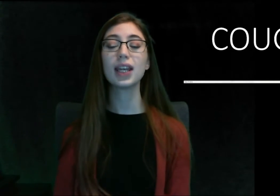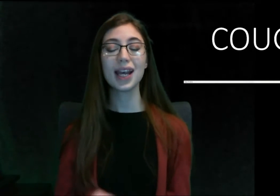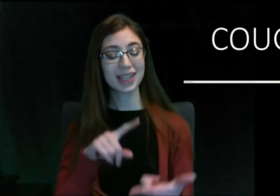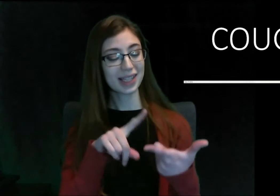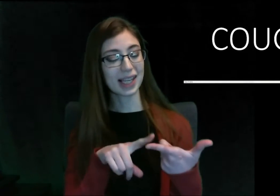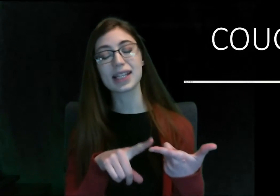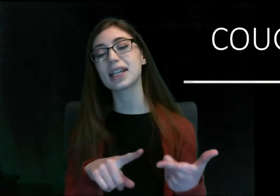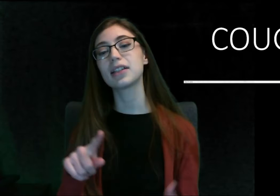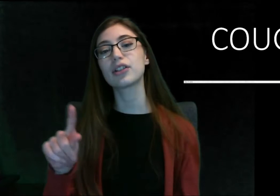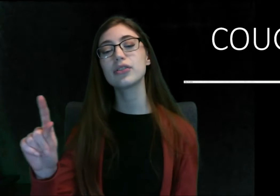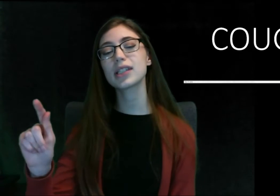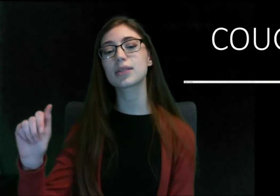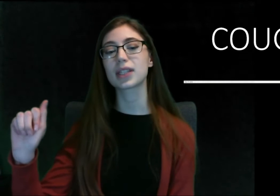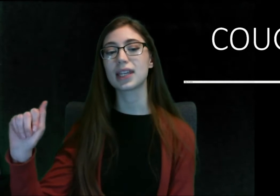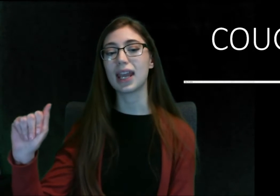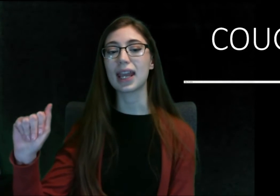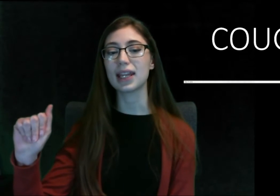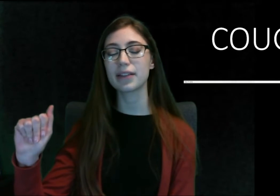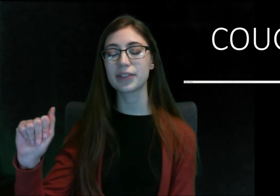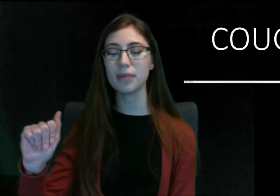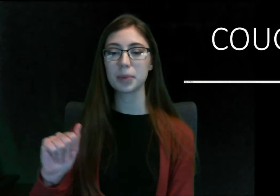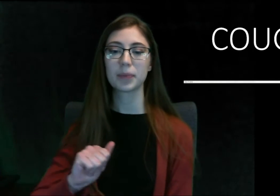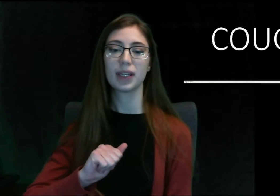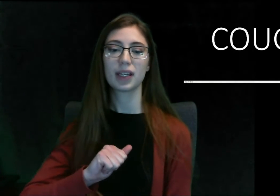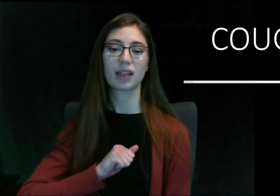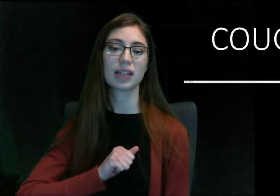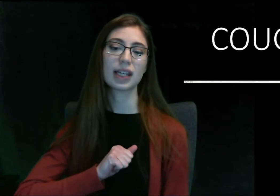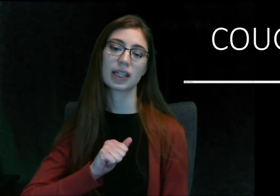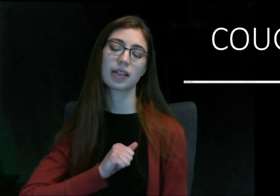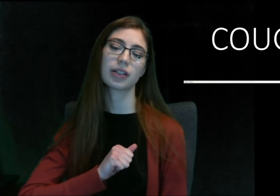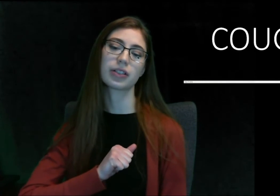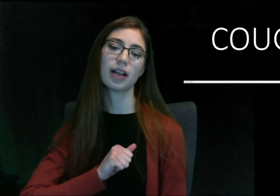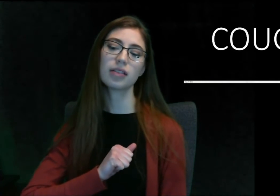The second sign you can use is with an A handshake and hitting your chest,